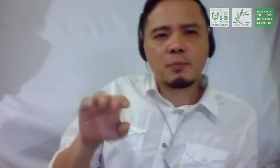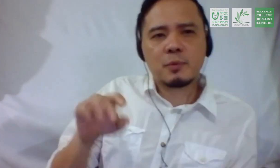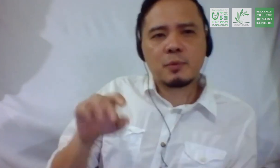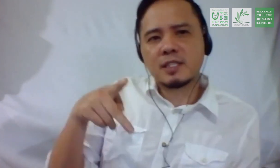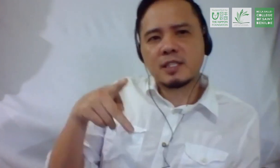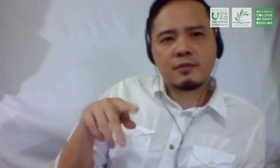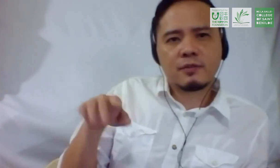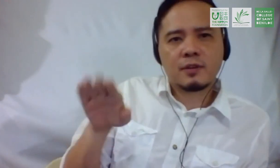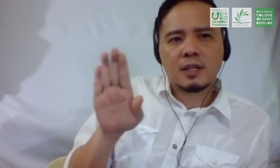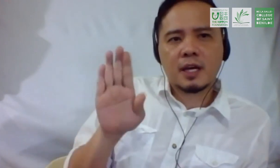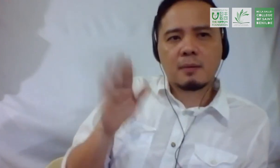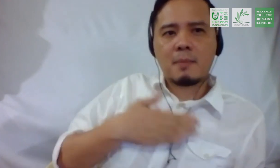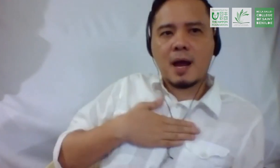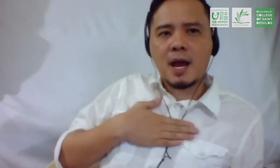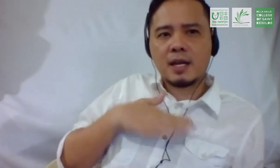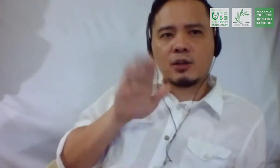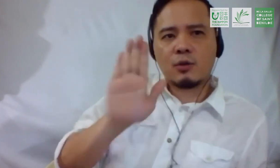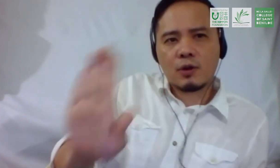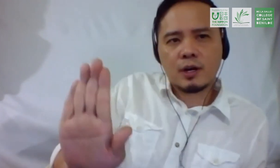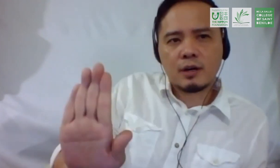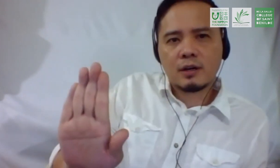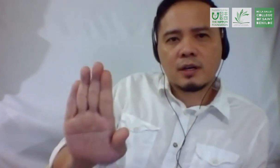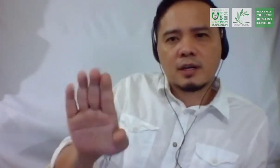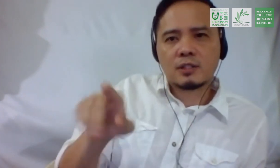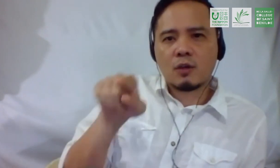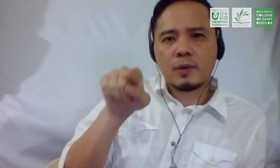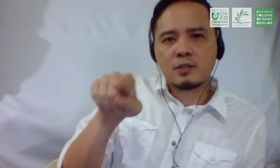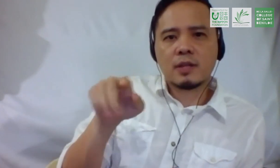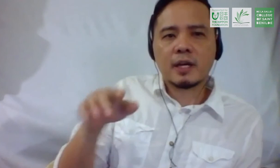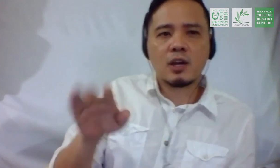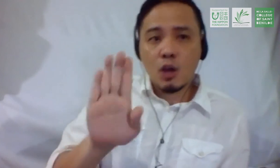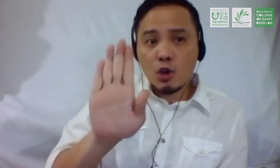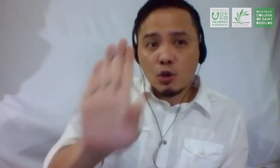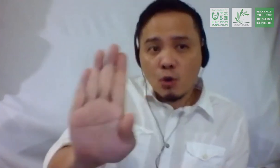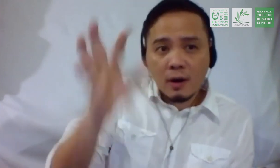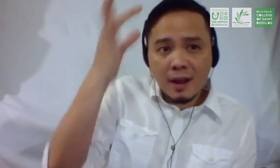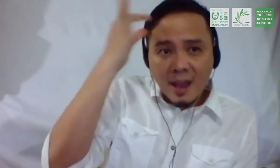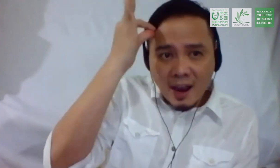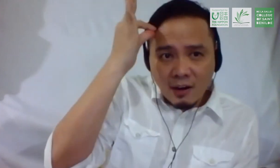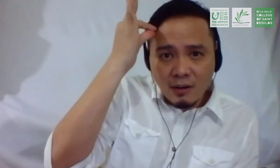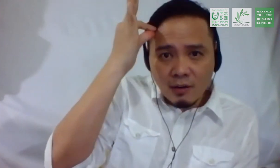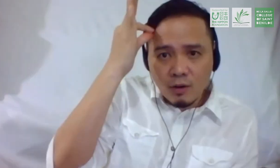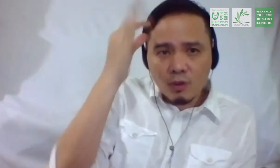no possessive, like mine, your. It's always you, like.